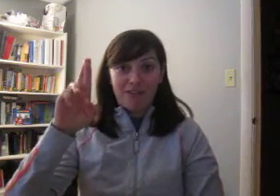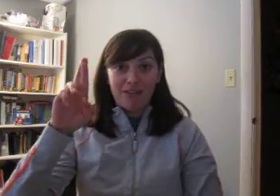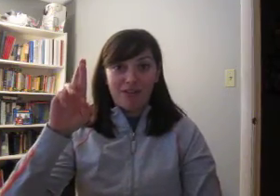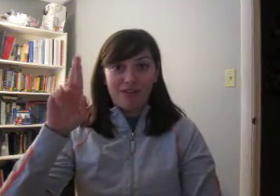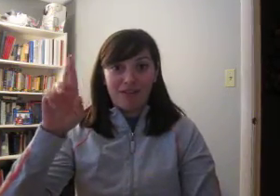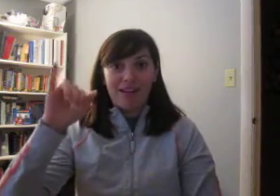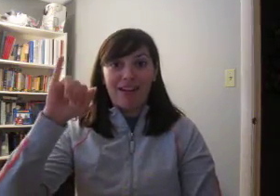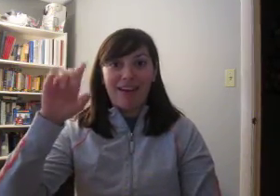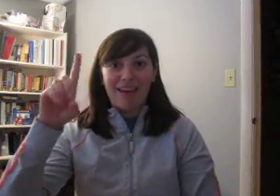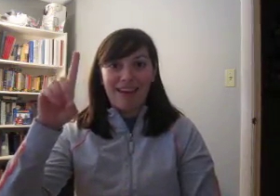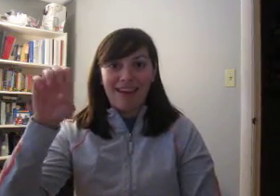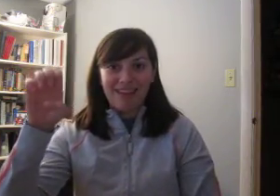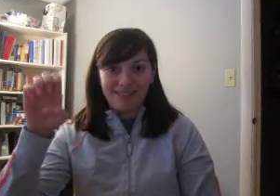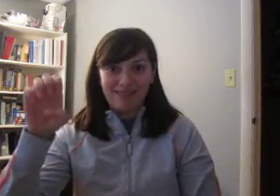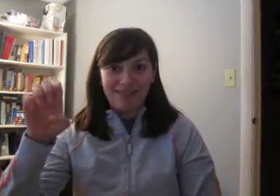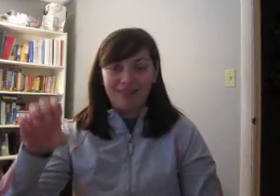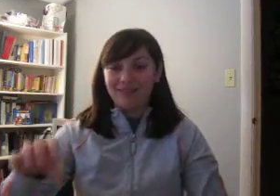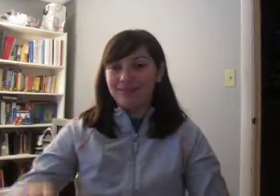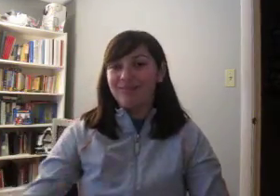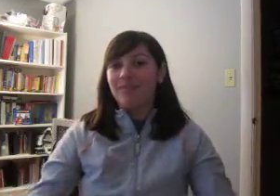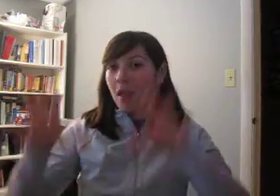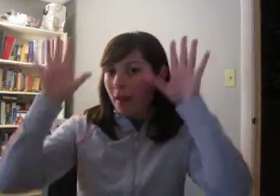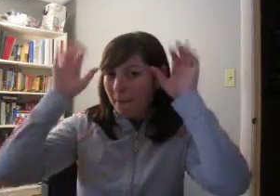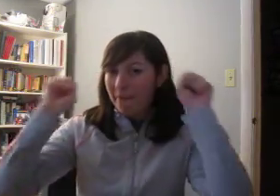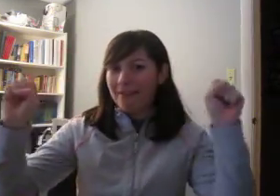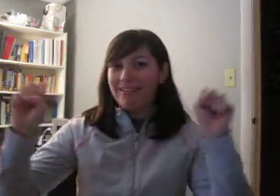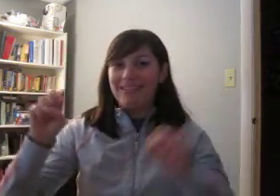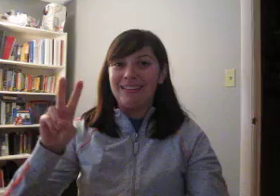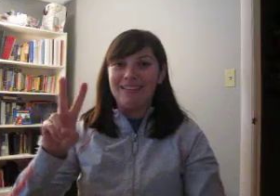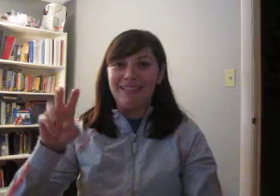more powerful than the president. They voted yes, so